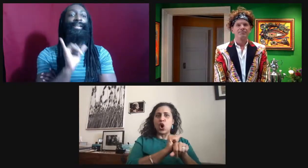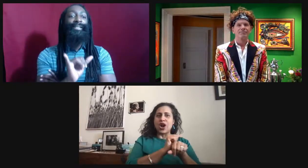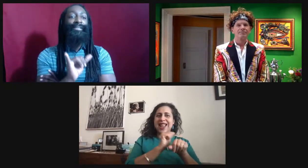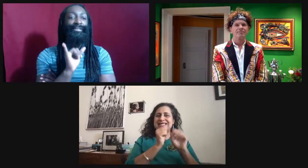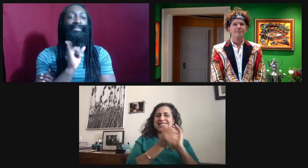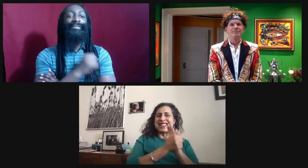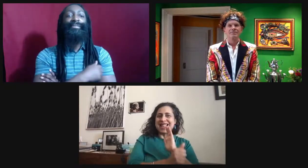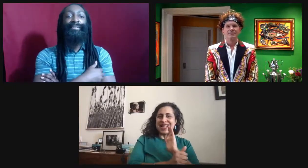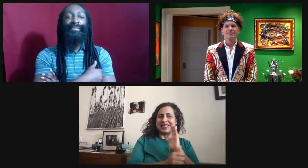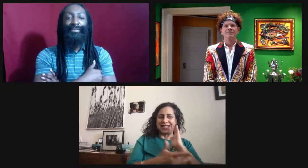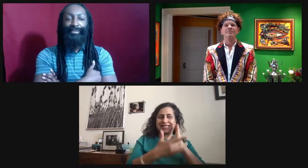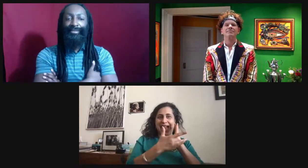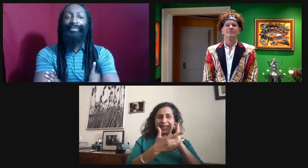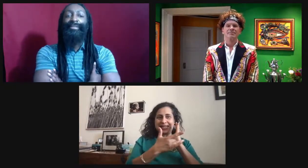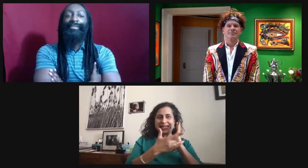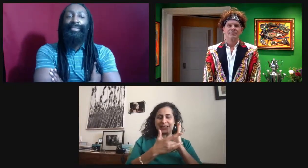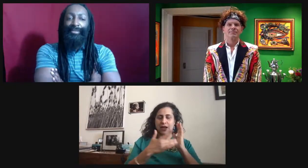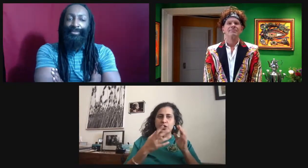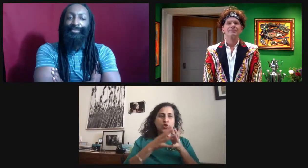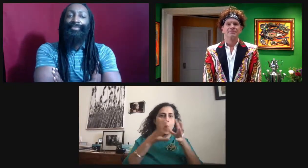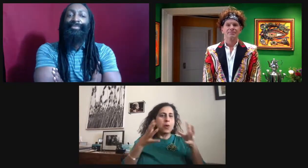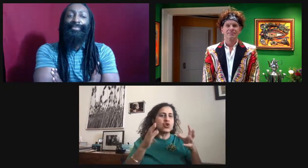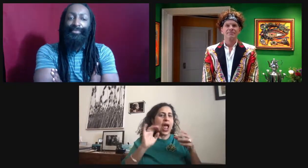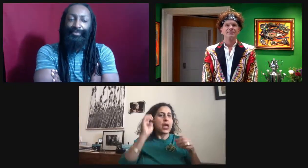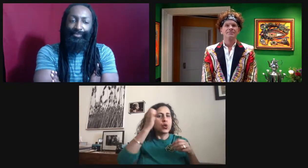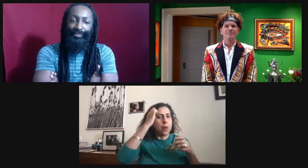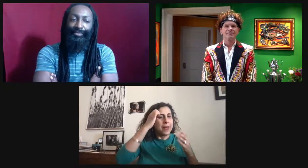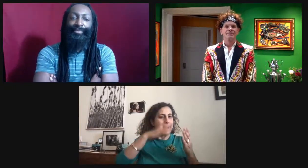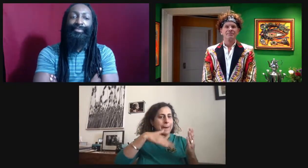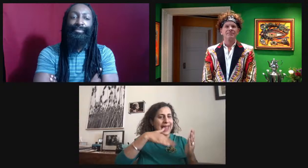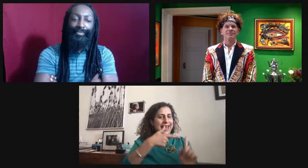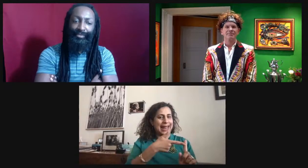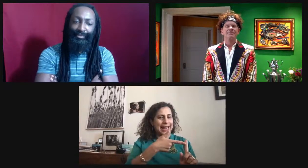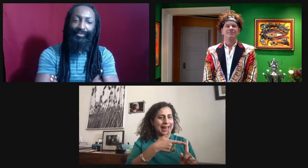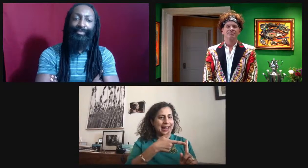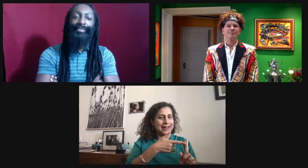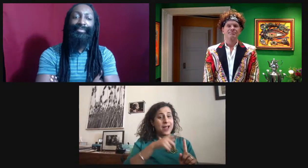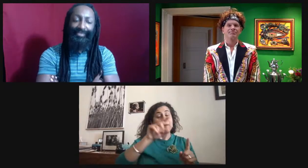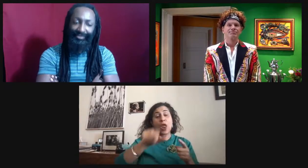the deaf community. So many didn't know that.